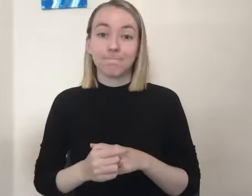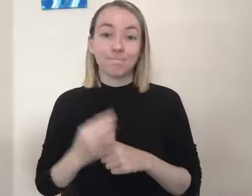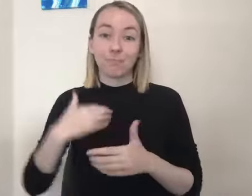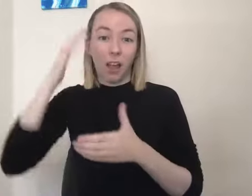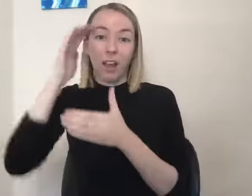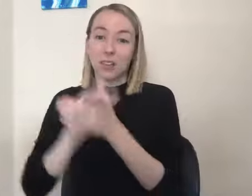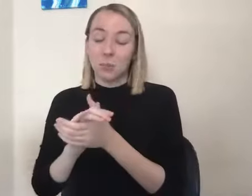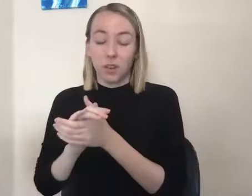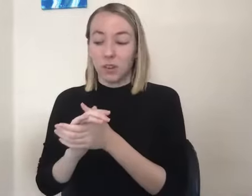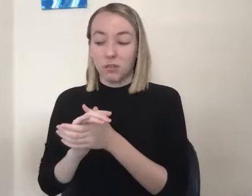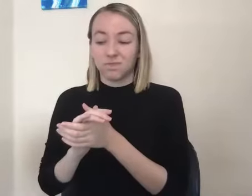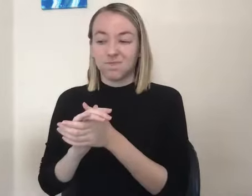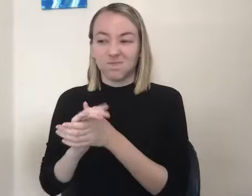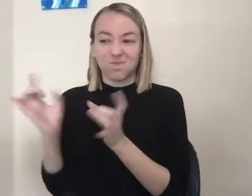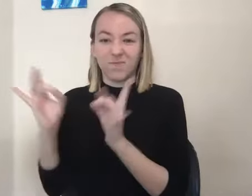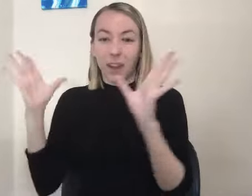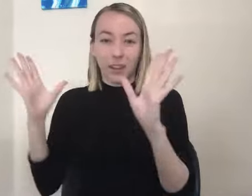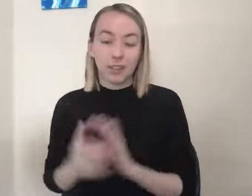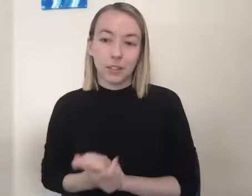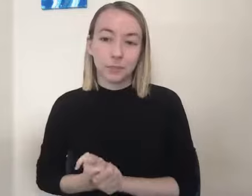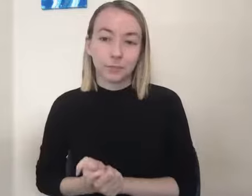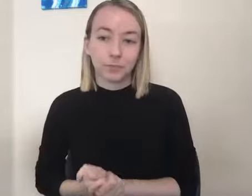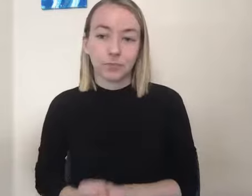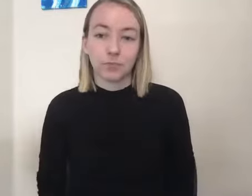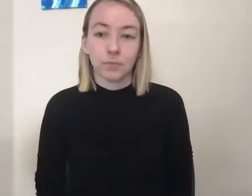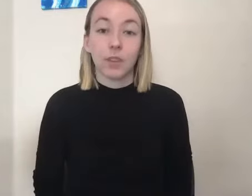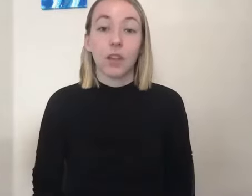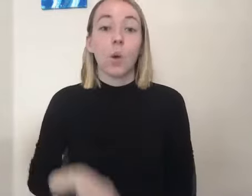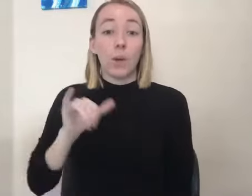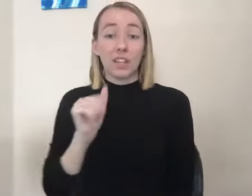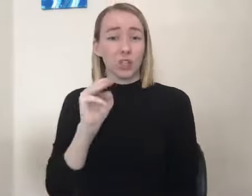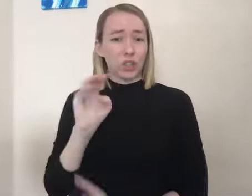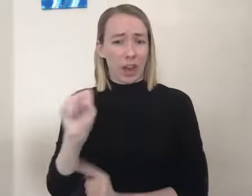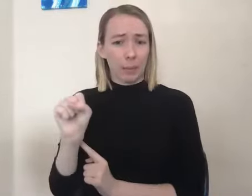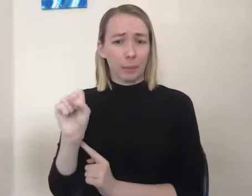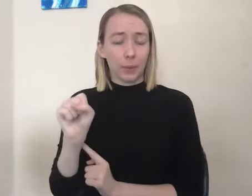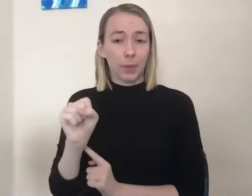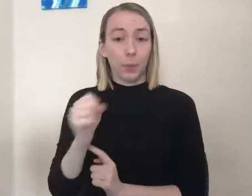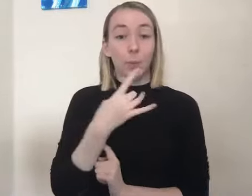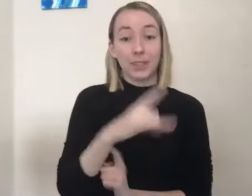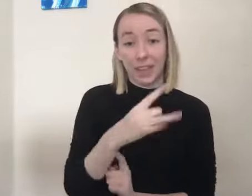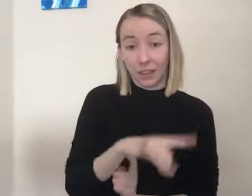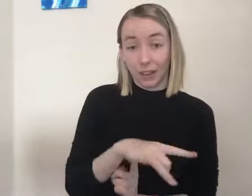that was all he did at the beginning, during the week we had a really good relationship. So this weekend carry on made me hate